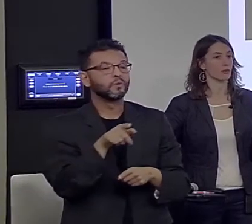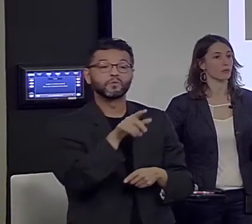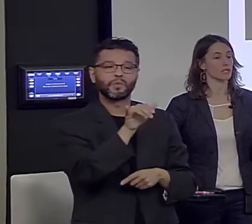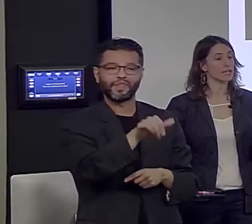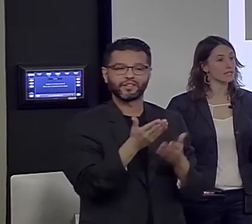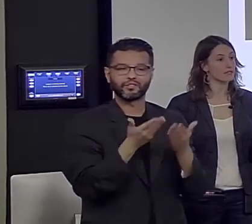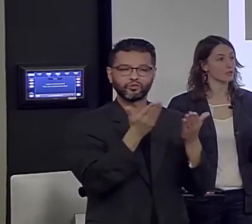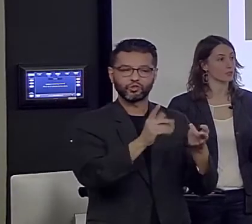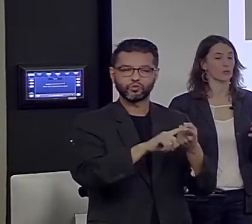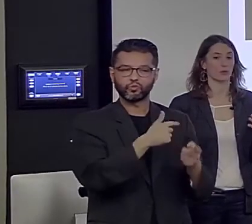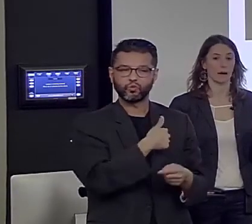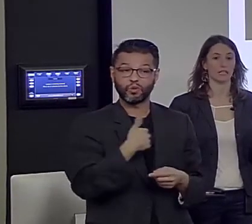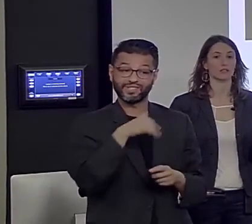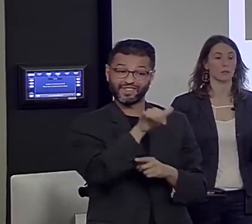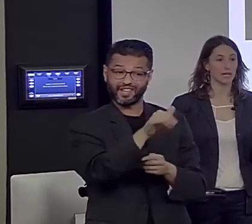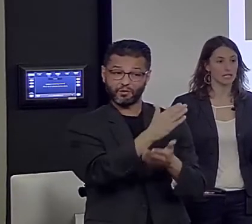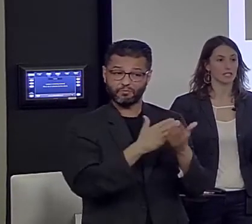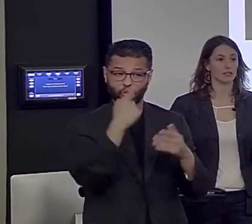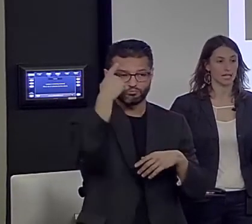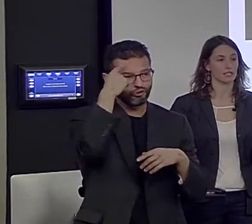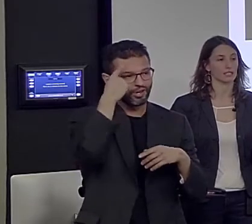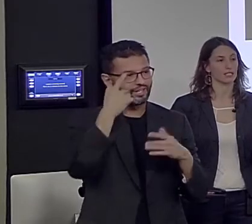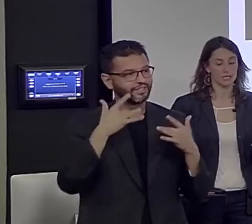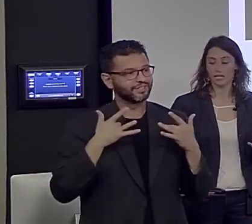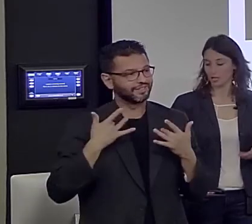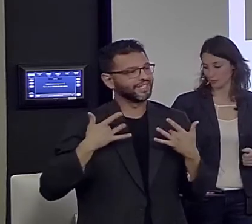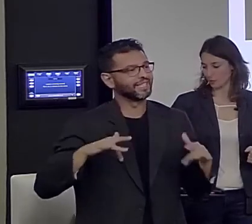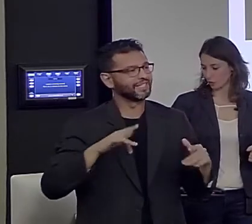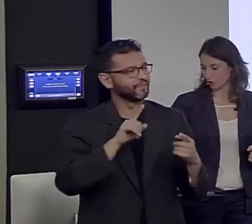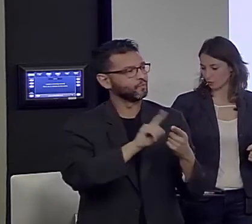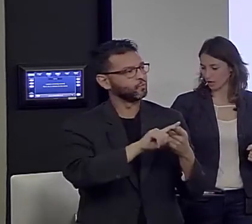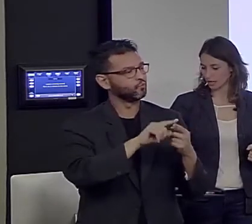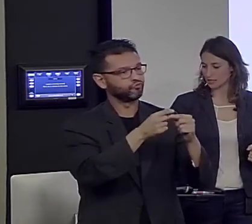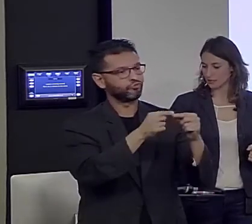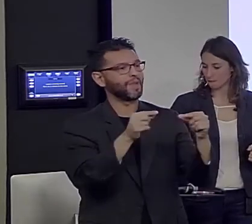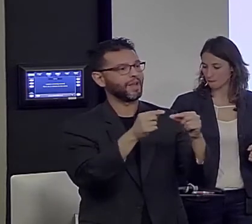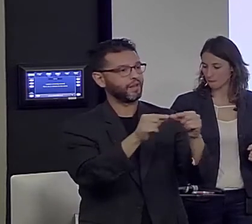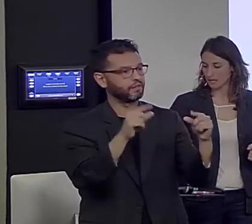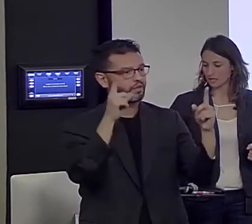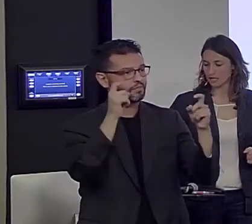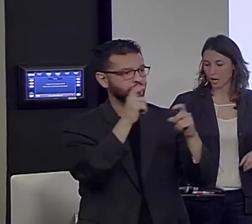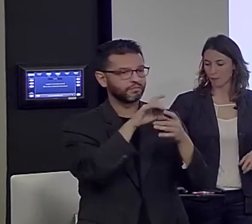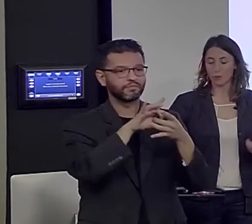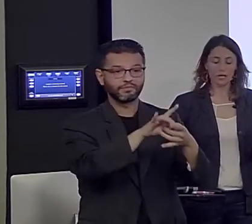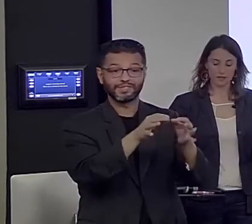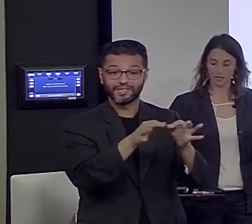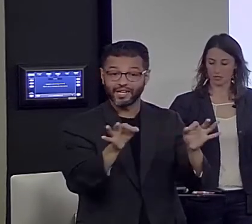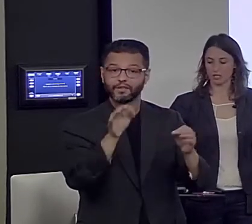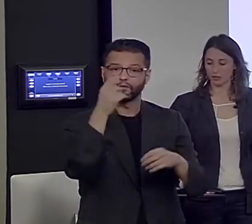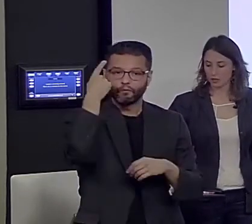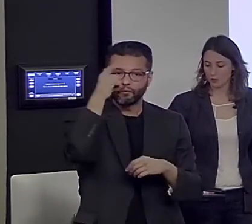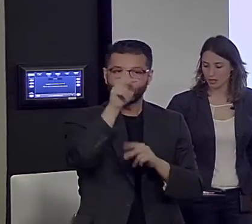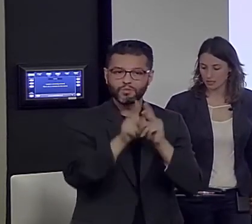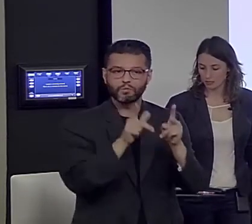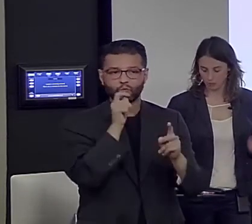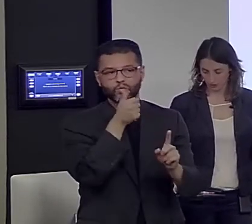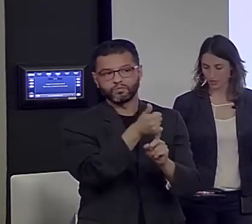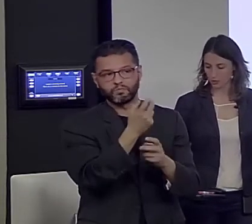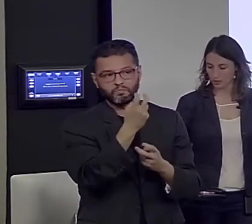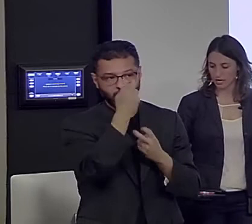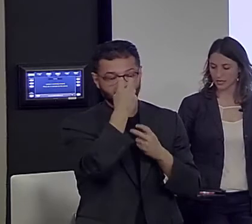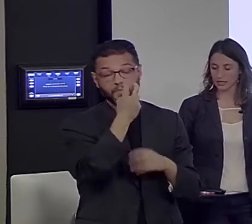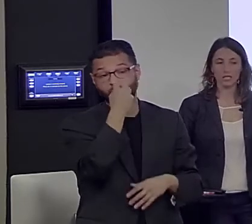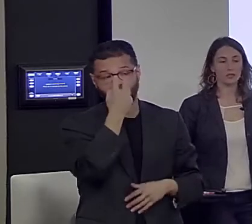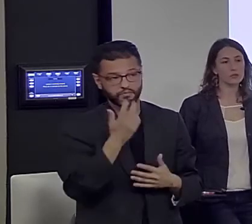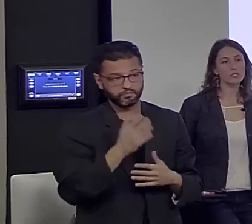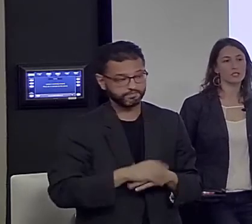is also sensitive to the grammatical complexity of sentences in people who are blind. One of the interesting